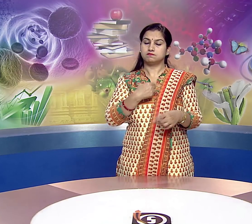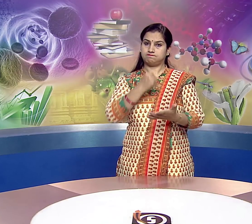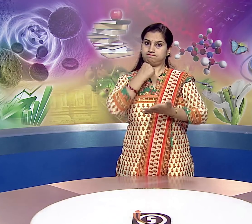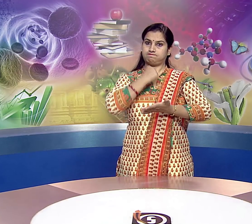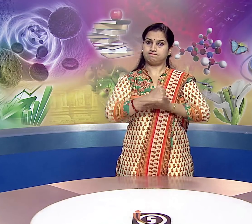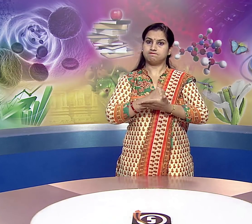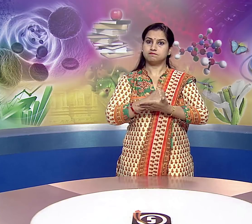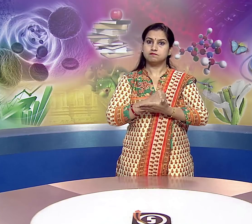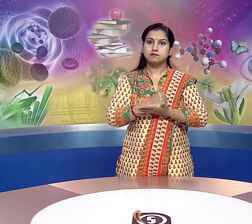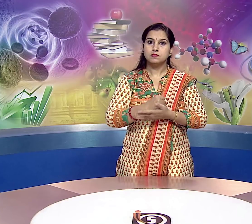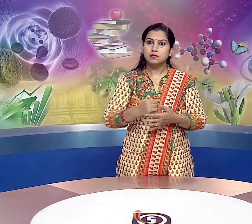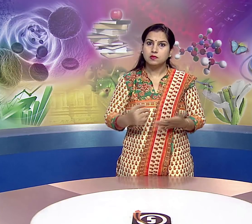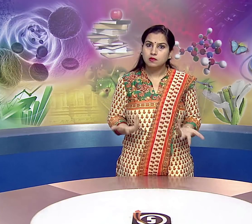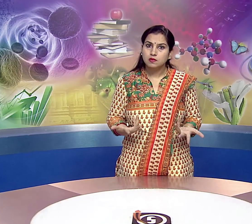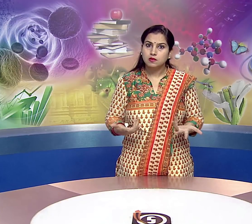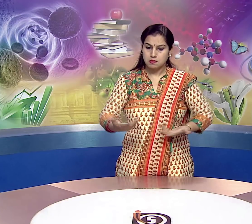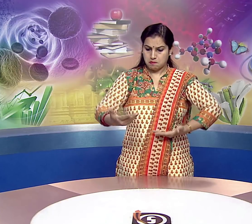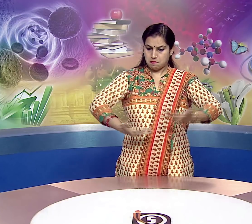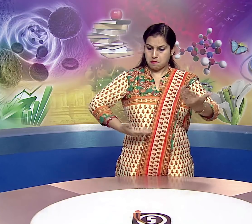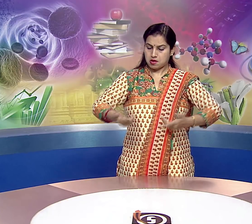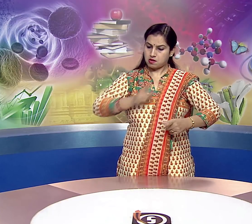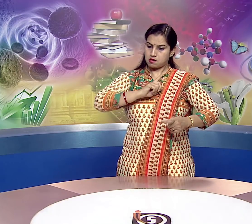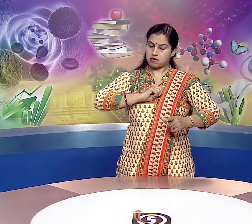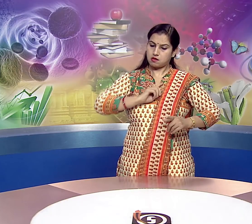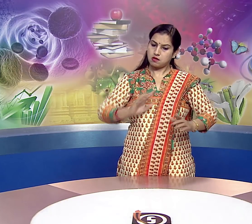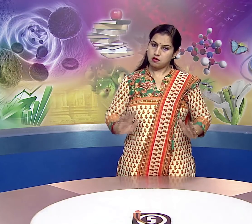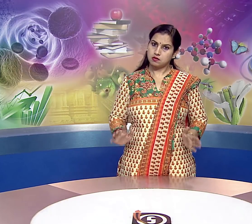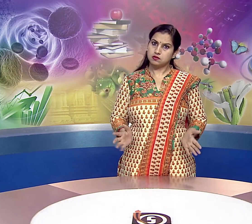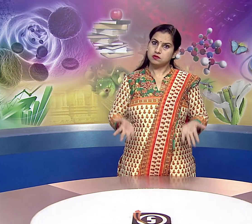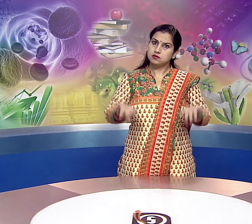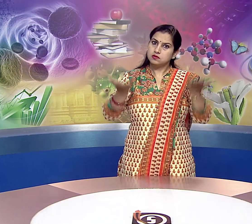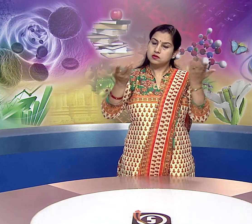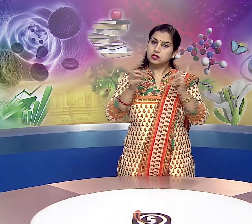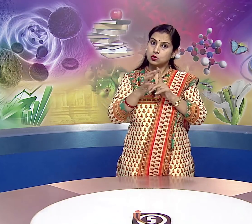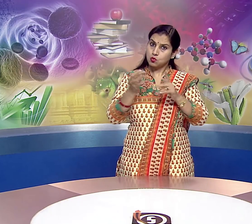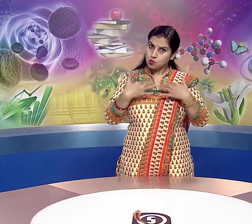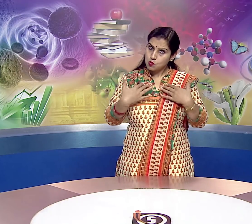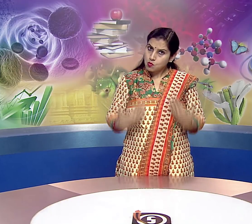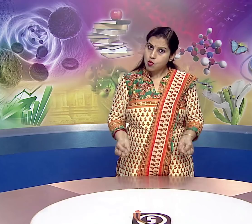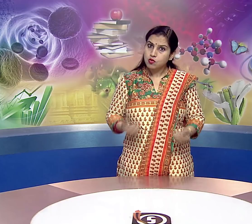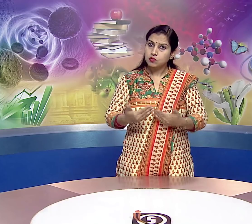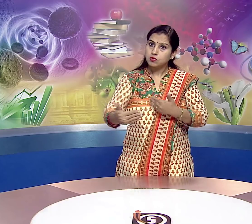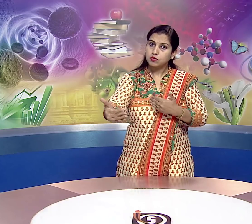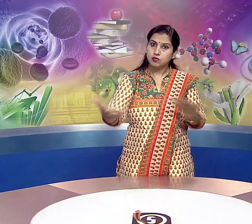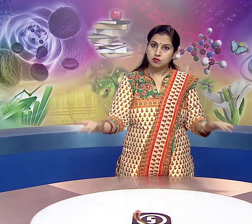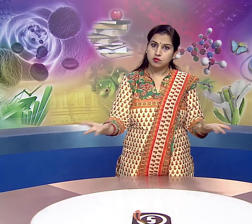give us the right to behave the way we want